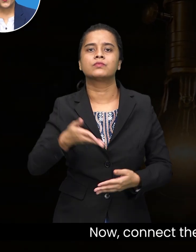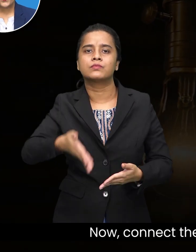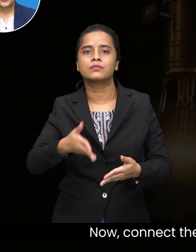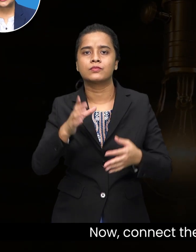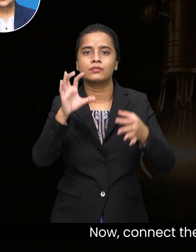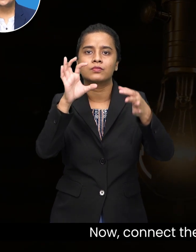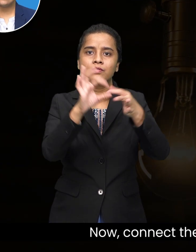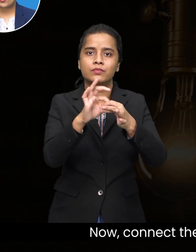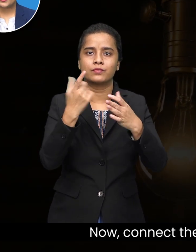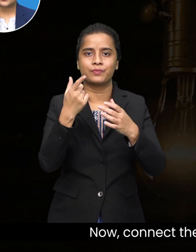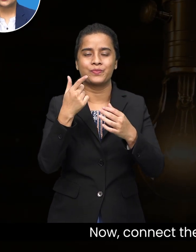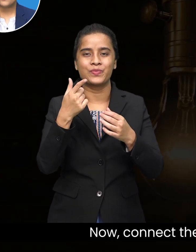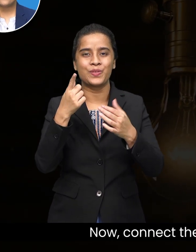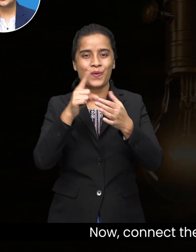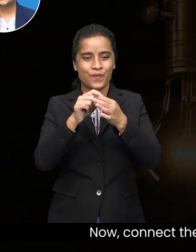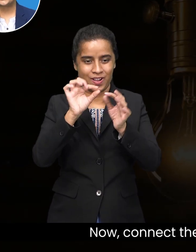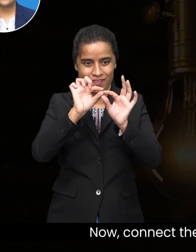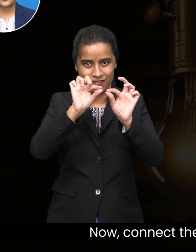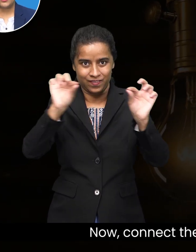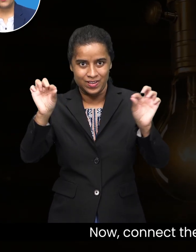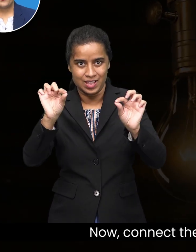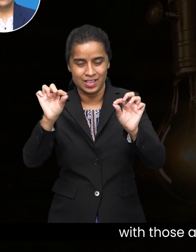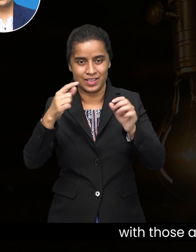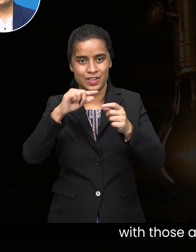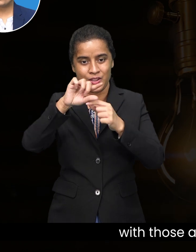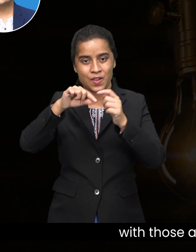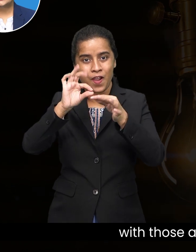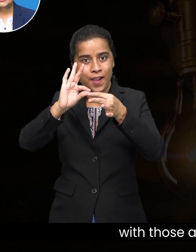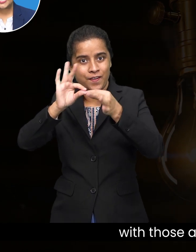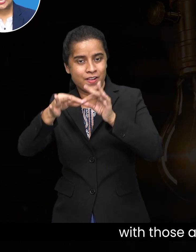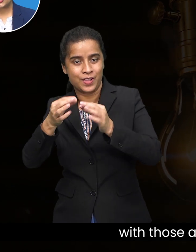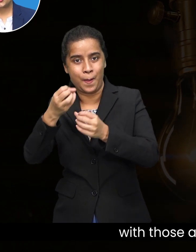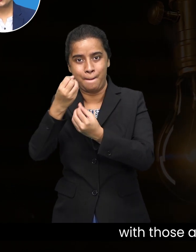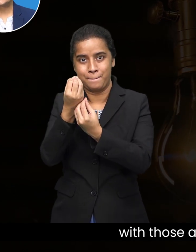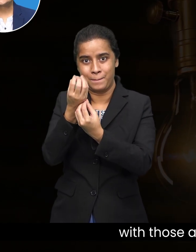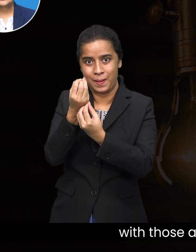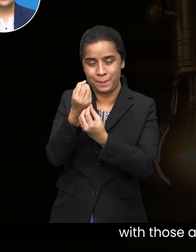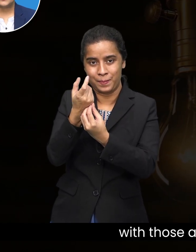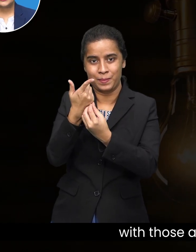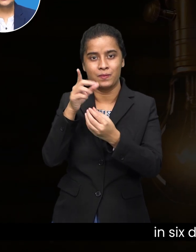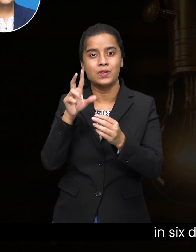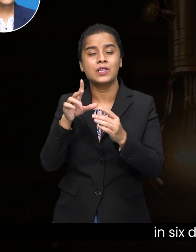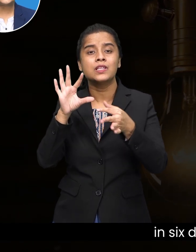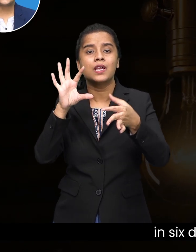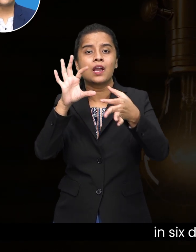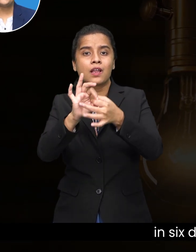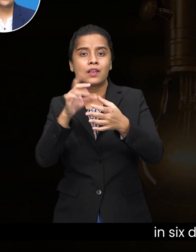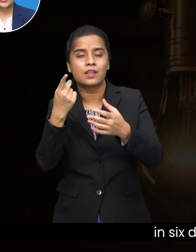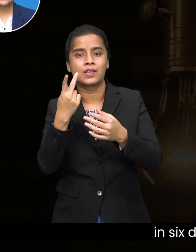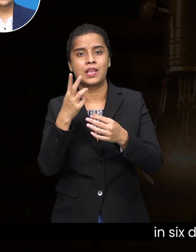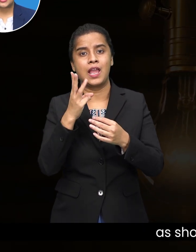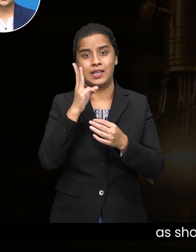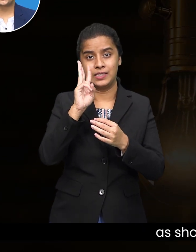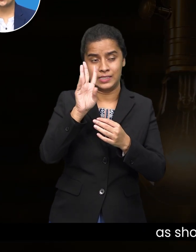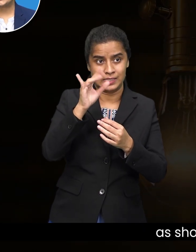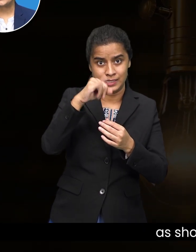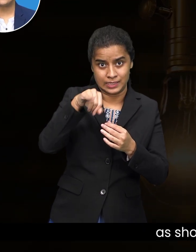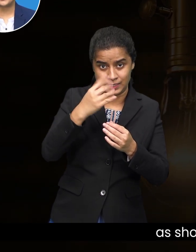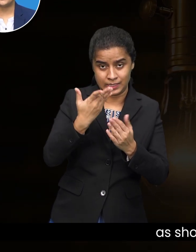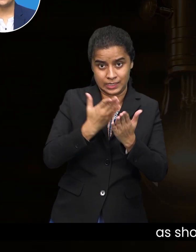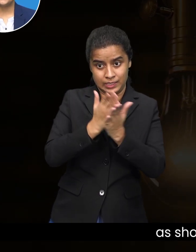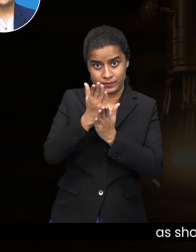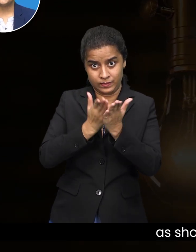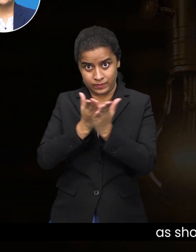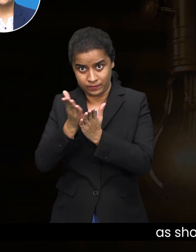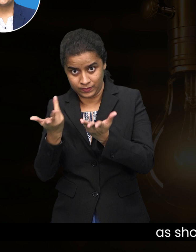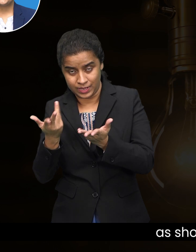Now, connect the wires fixed to the bulb with those attached to the cell in 6 different ways as shown in